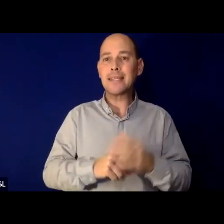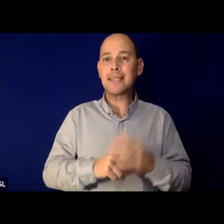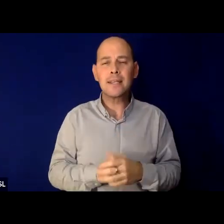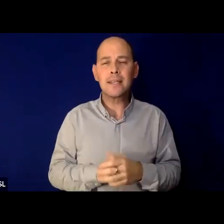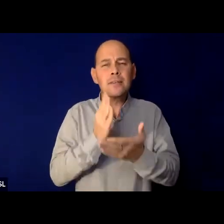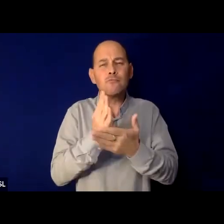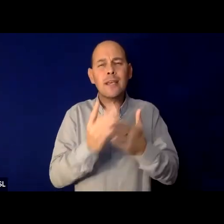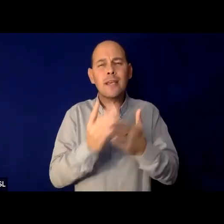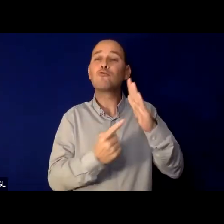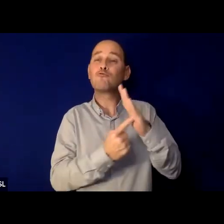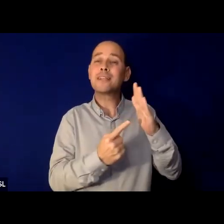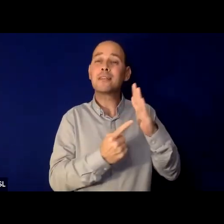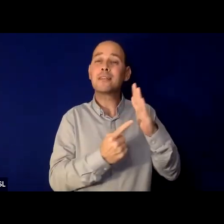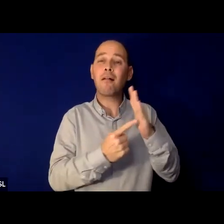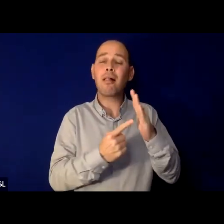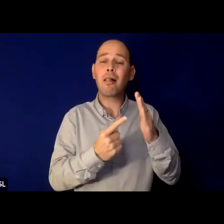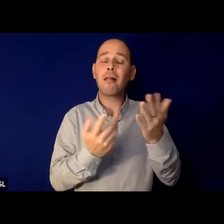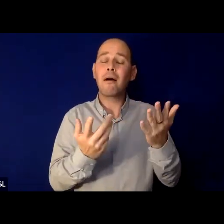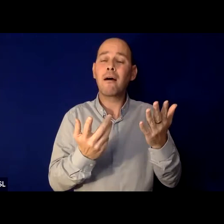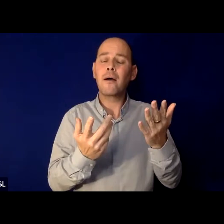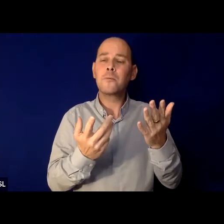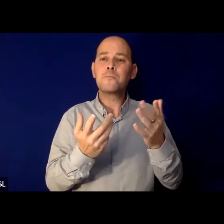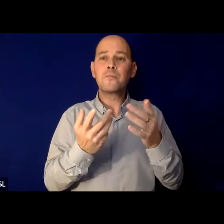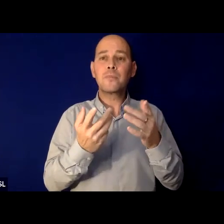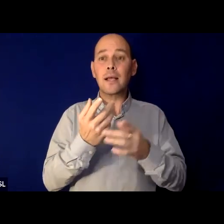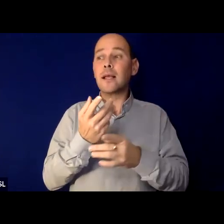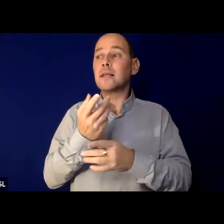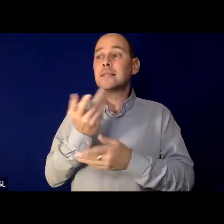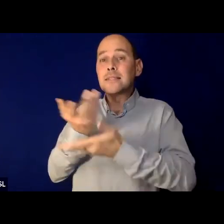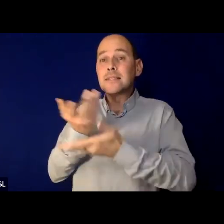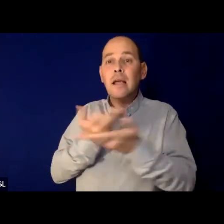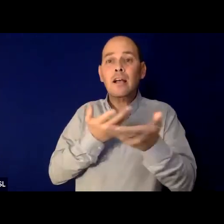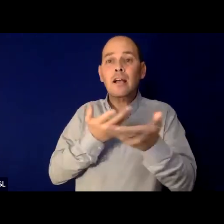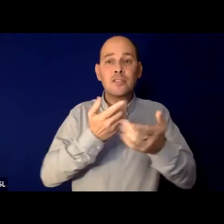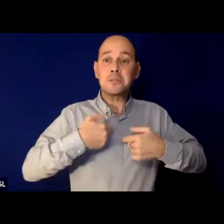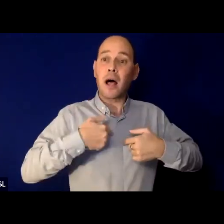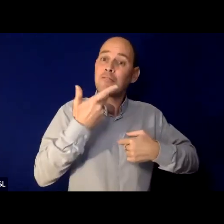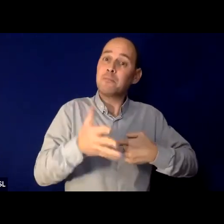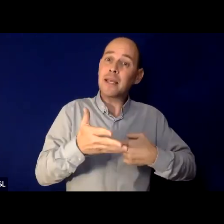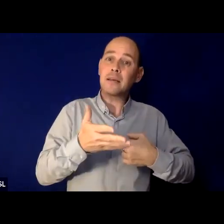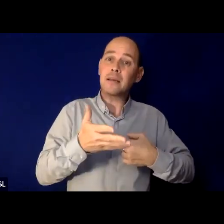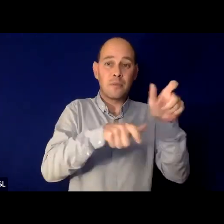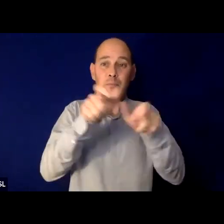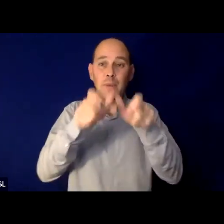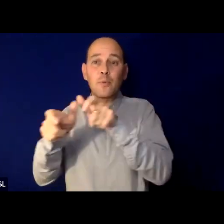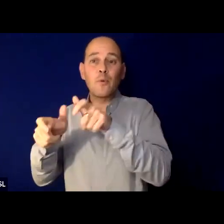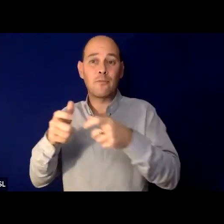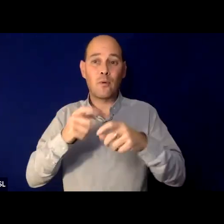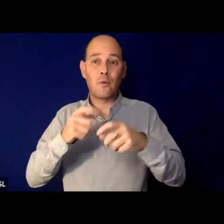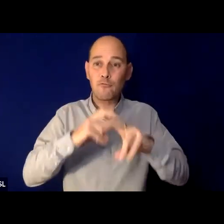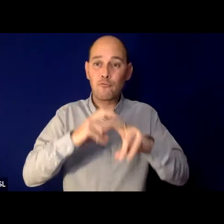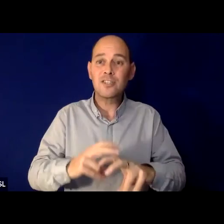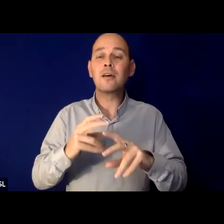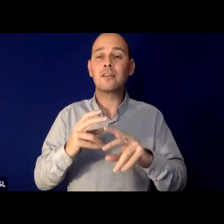critical, and a number, in the discussions that I had with folks in the interviews that I did for the study that Louise mentioned